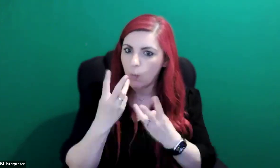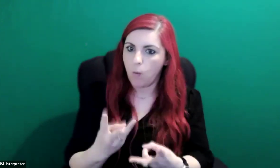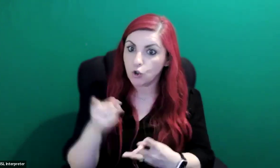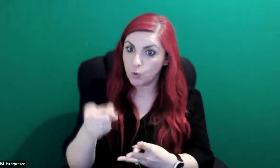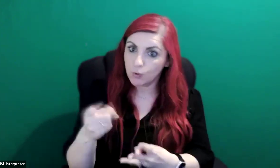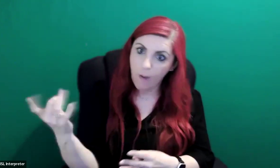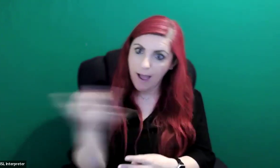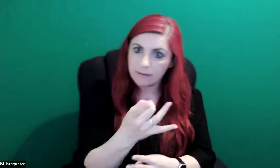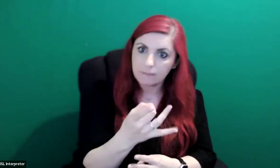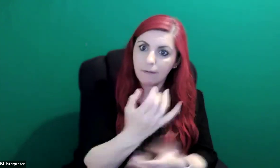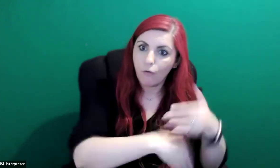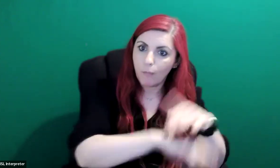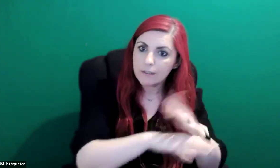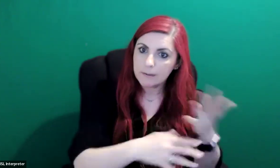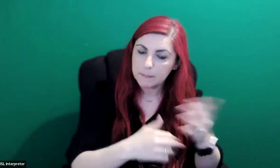to address.